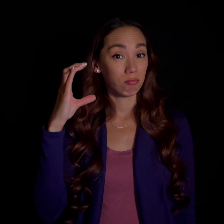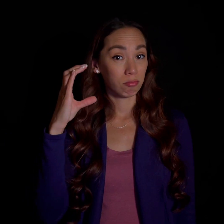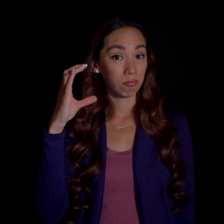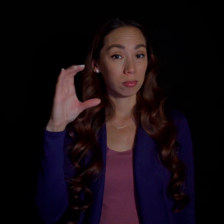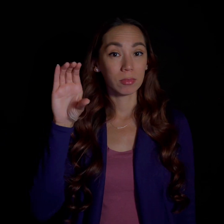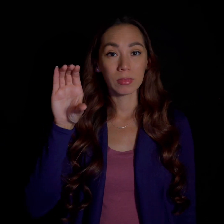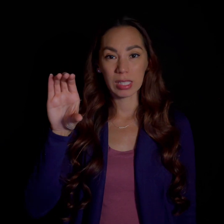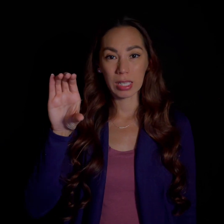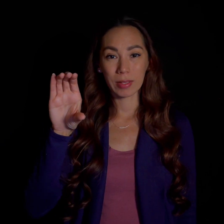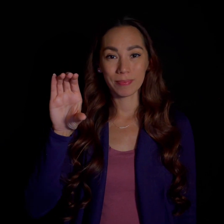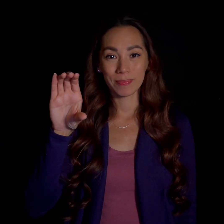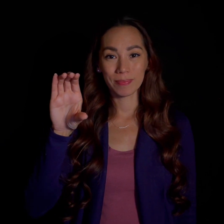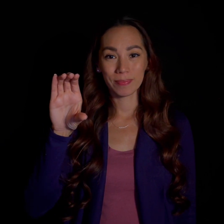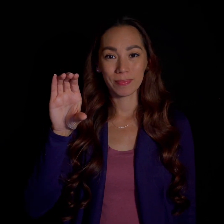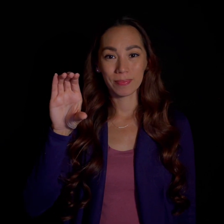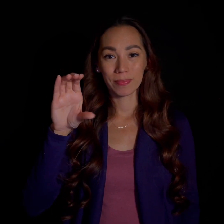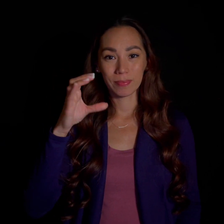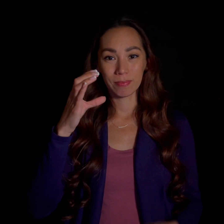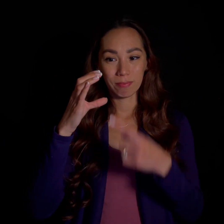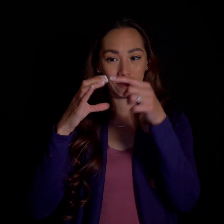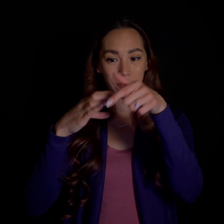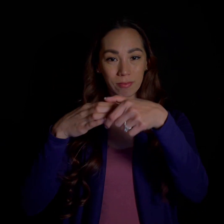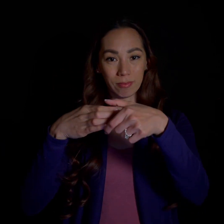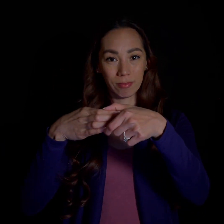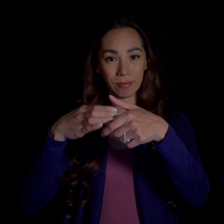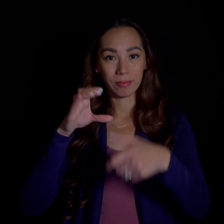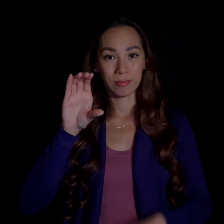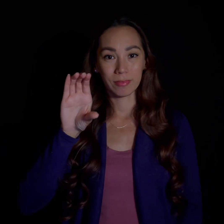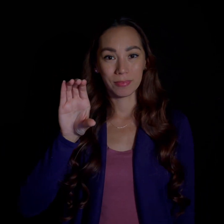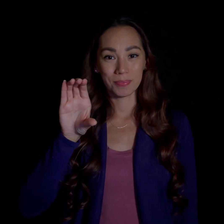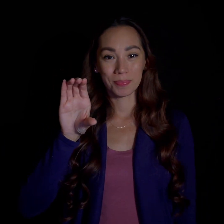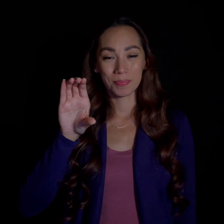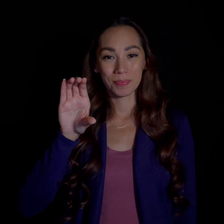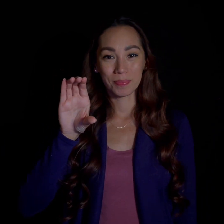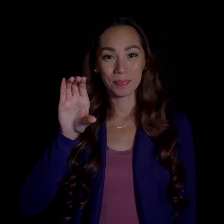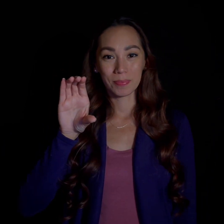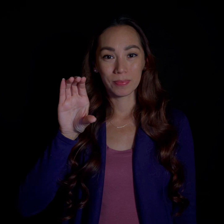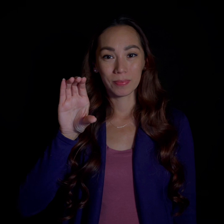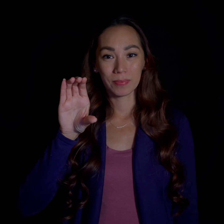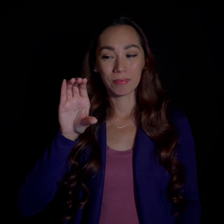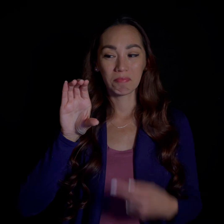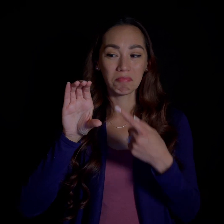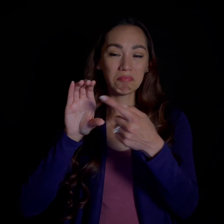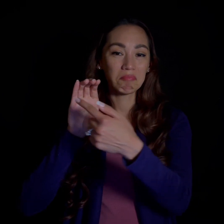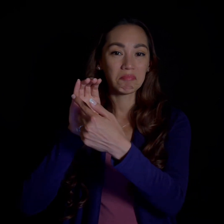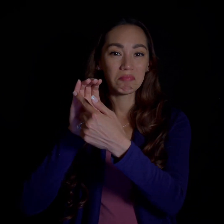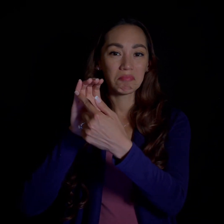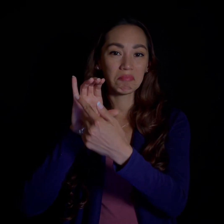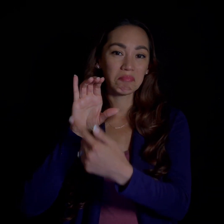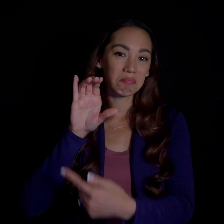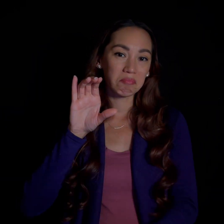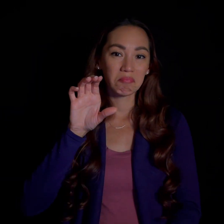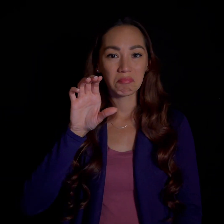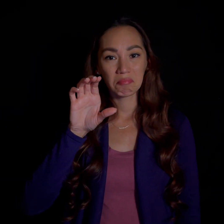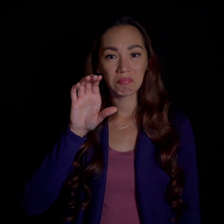Moving on to C, that's pretty self-explanatory. Just make sure all the fingers are pushed together. Sometimes the pinky can be a little